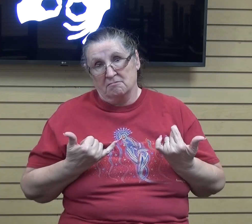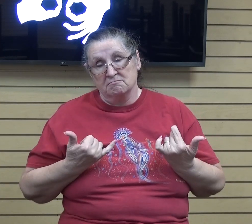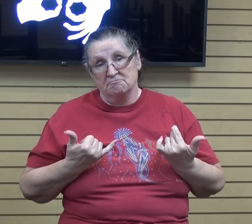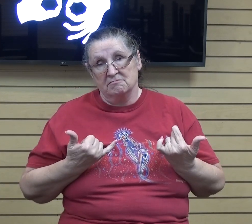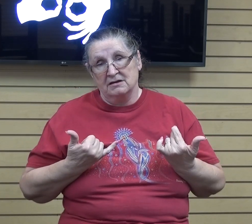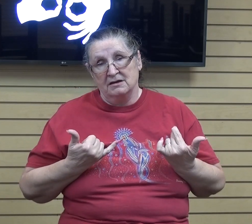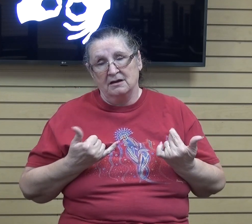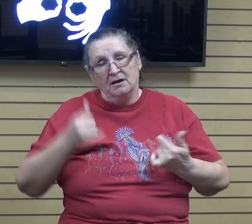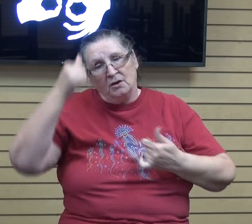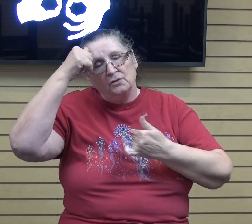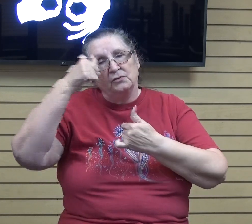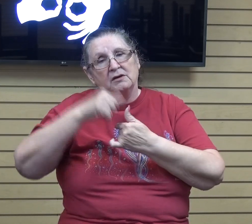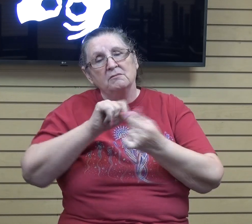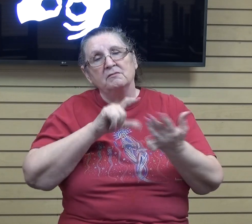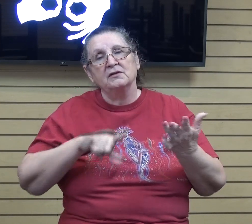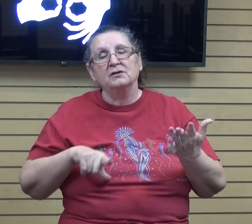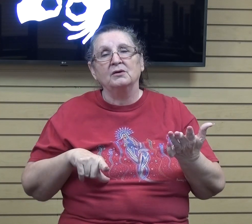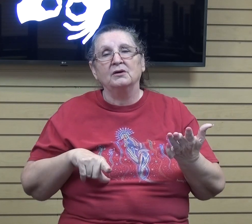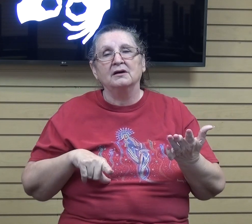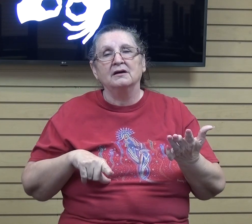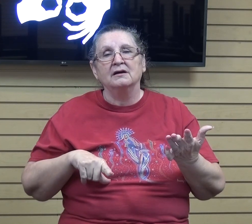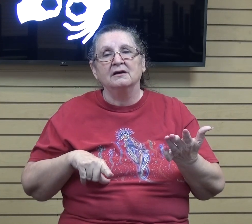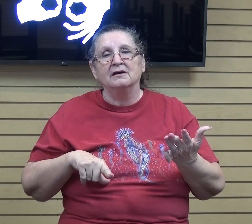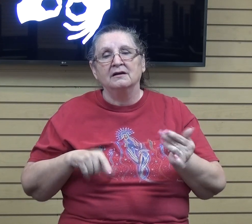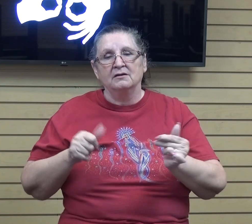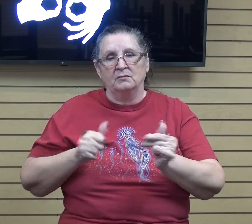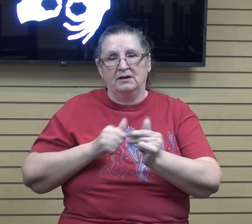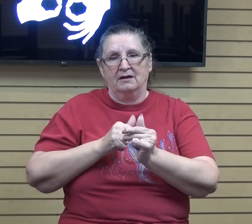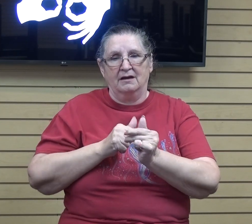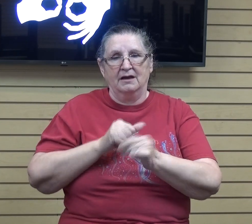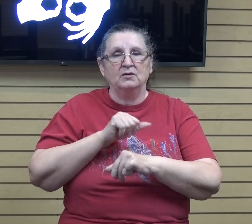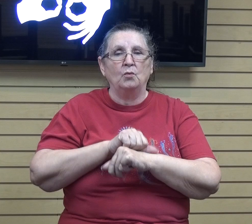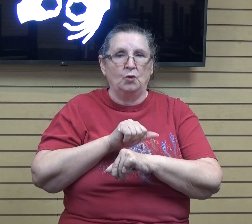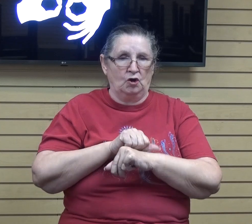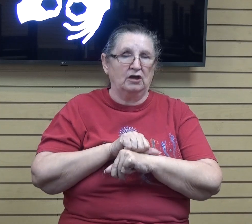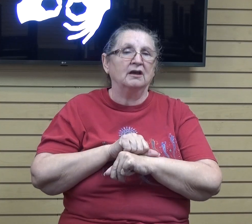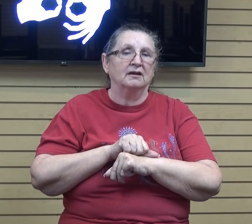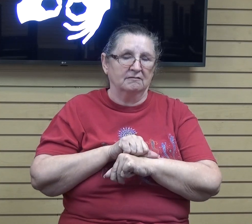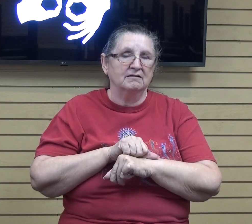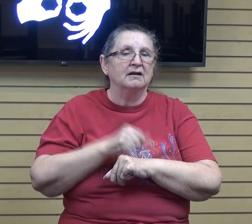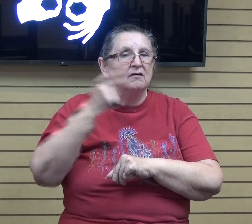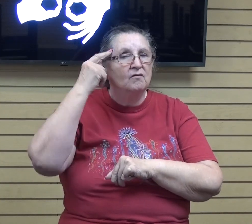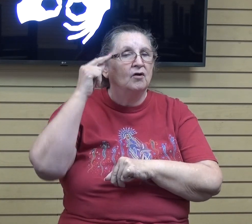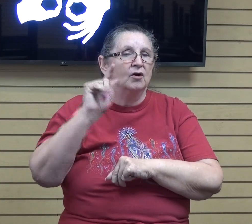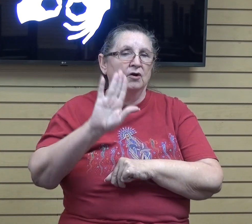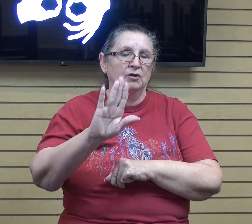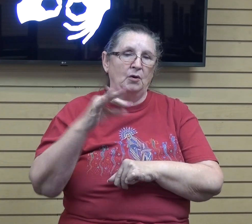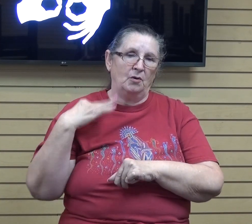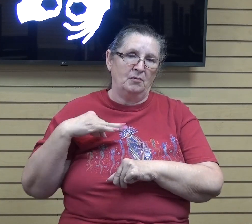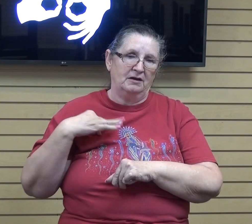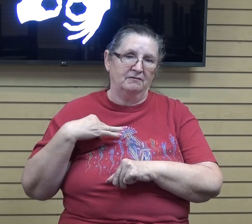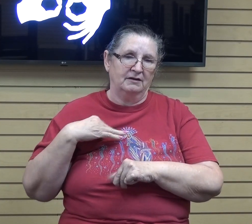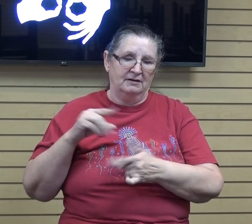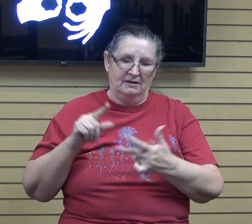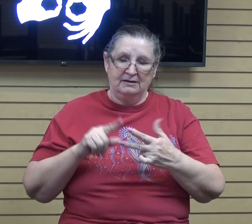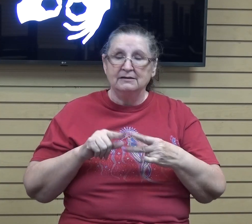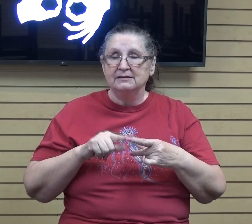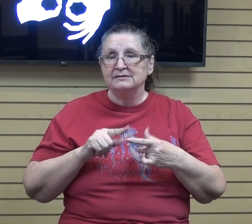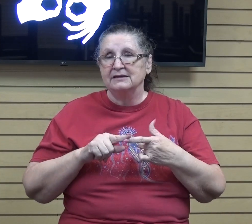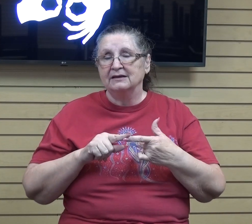Always remember that the Lord is behind the scenes at work, guys. And here's the second thing.